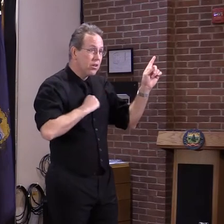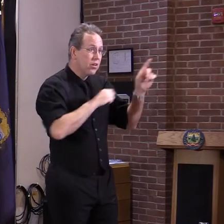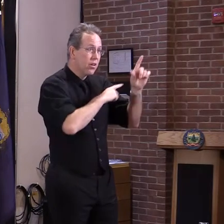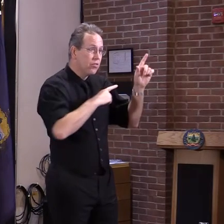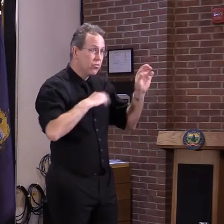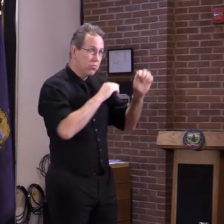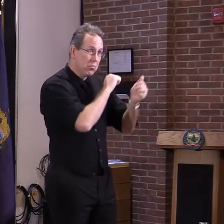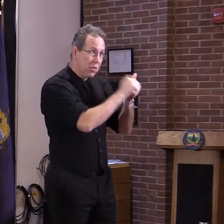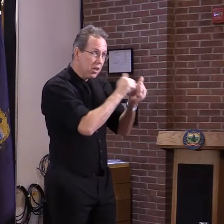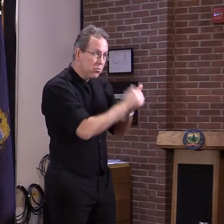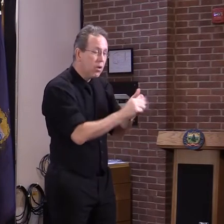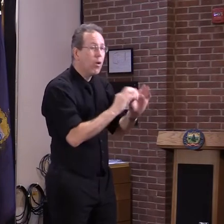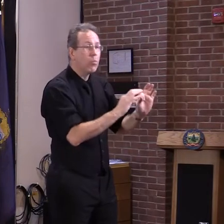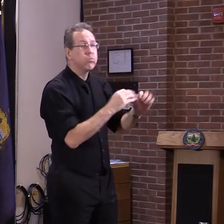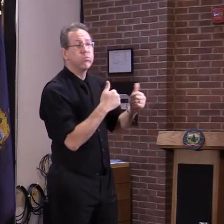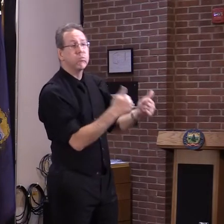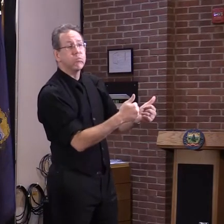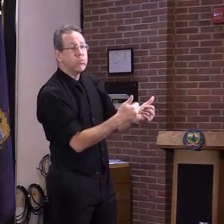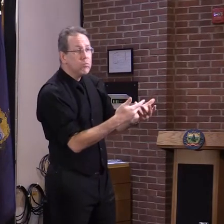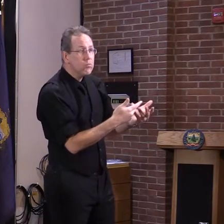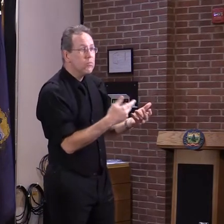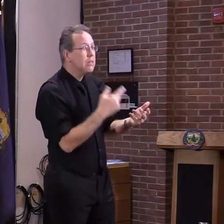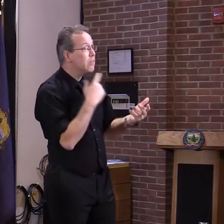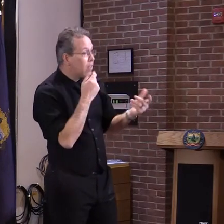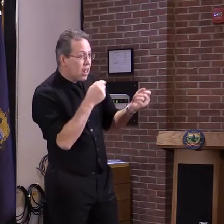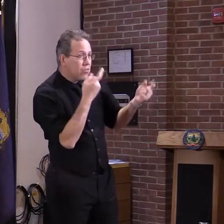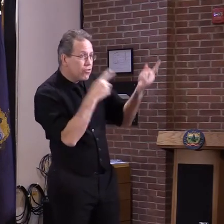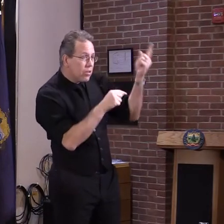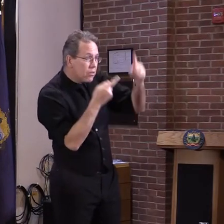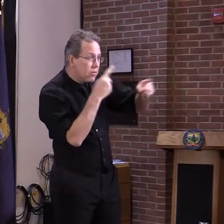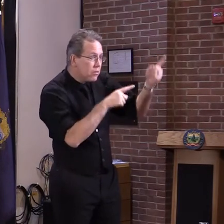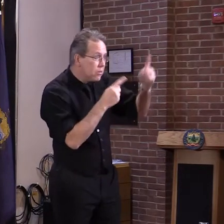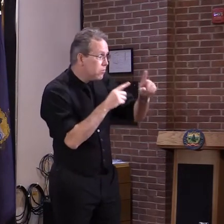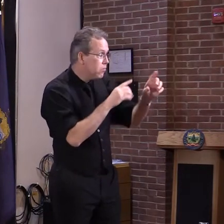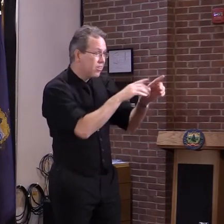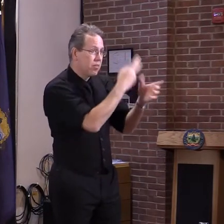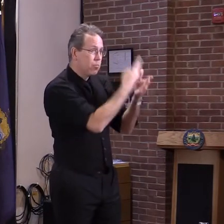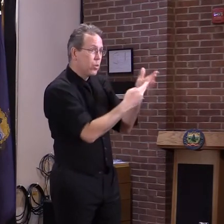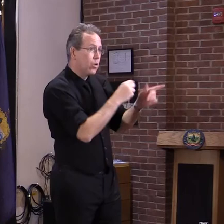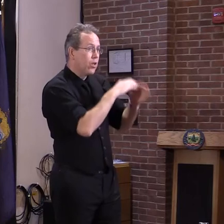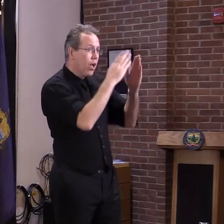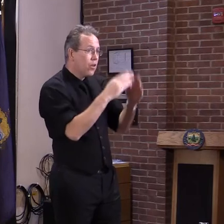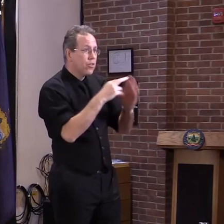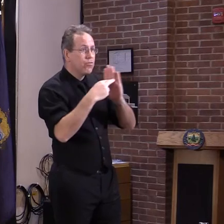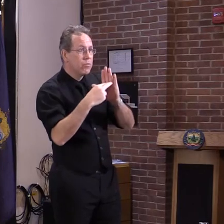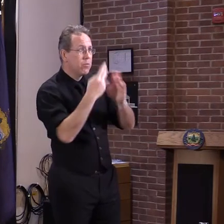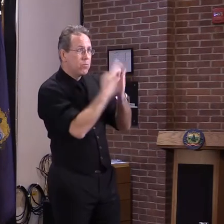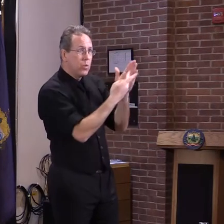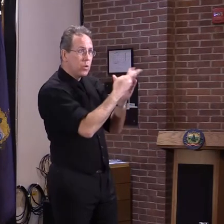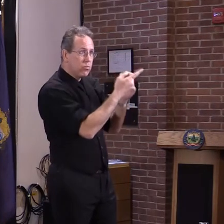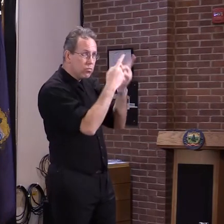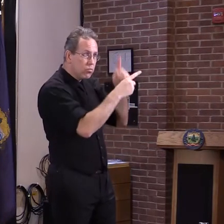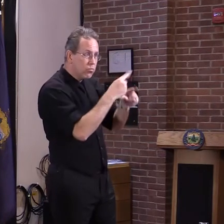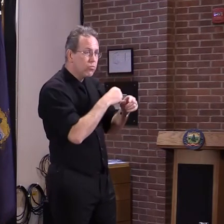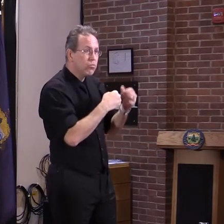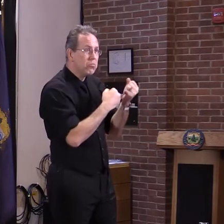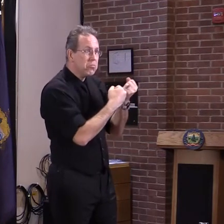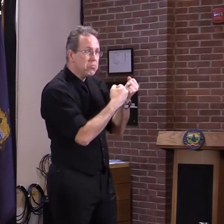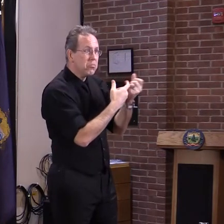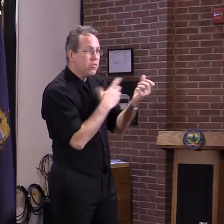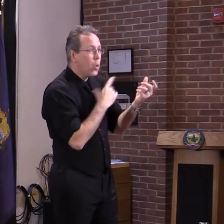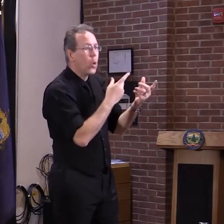have some reconciliation and it passes both chambers and comes to my desk. I'll be able to give you a more definitive